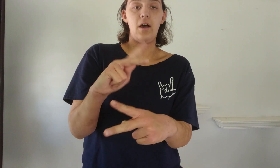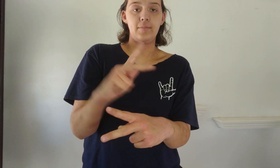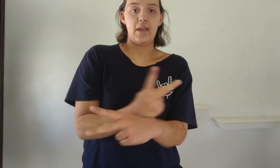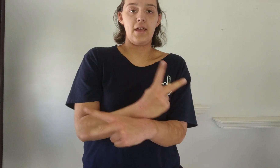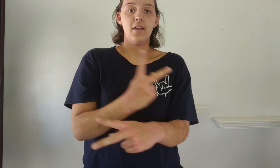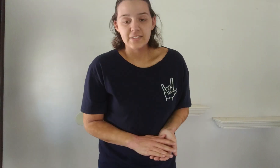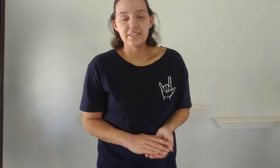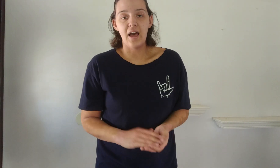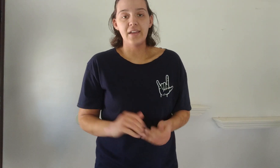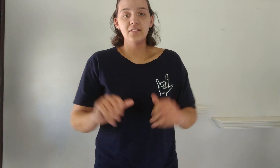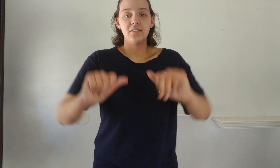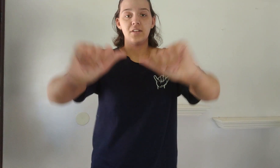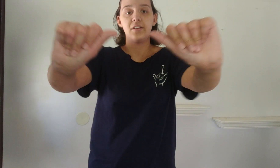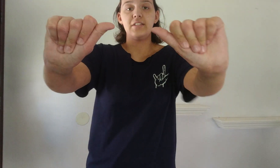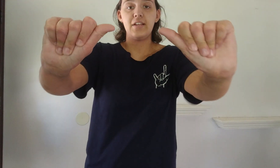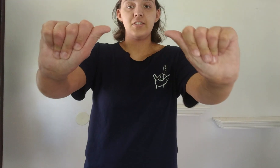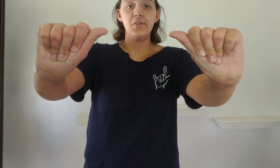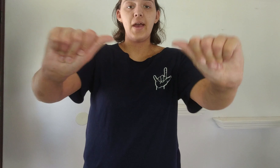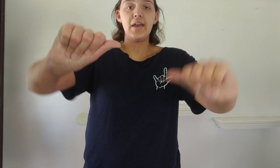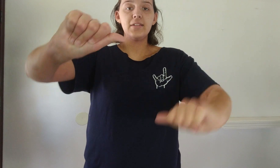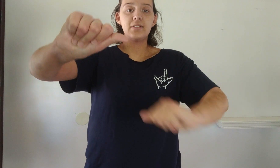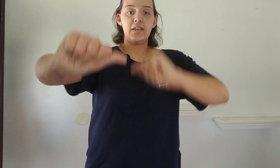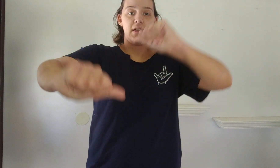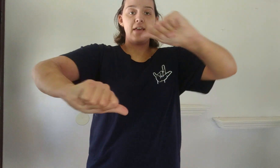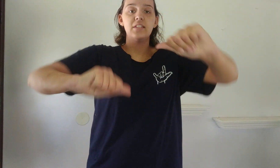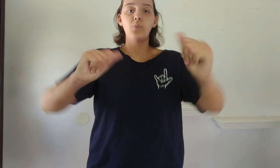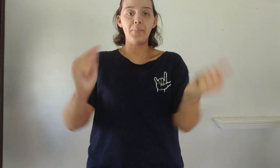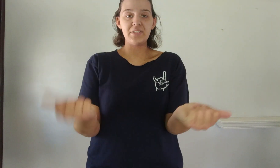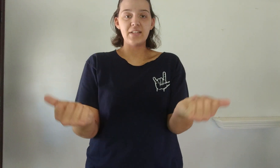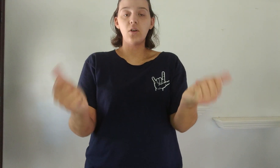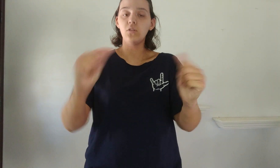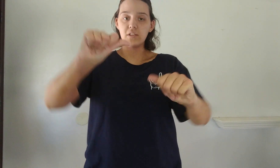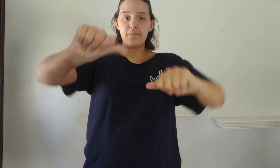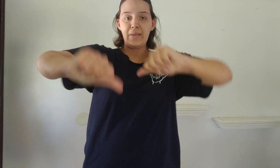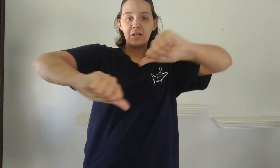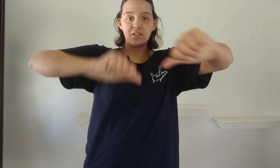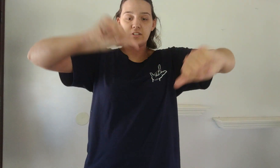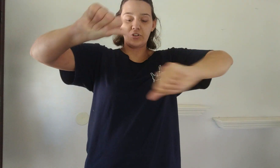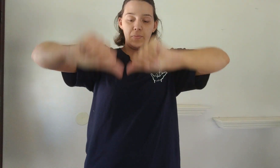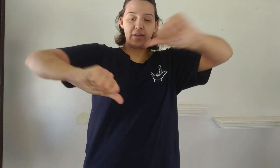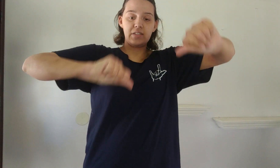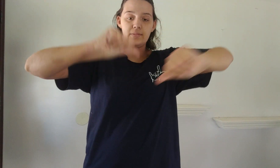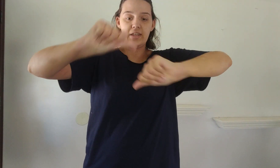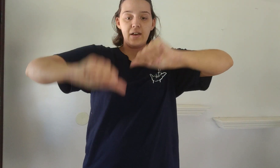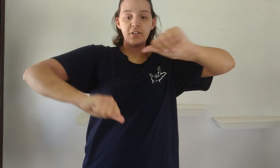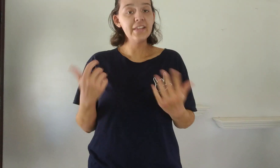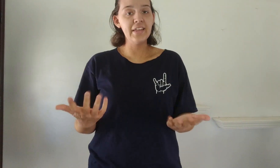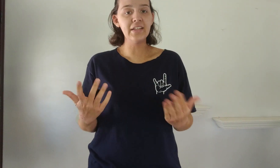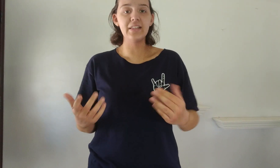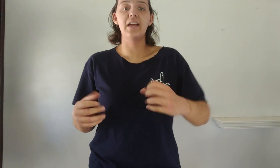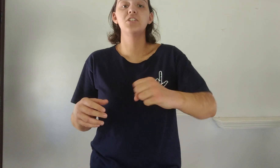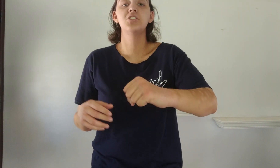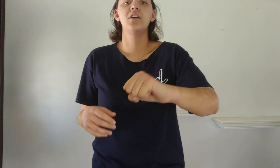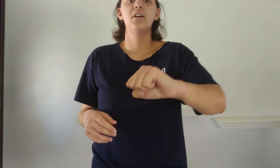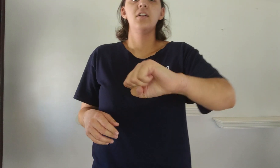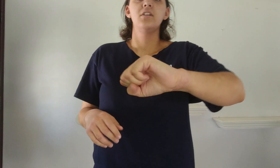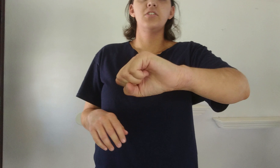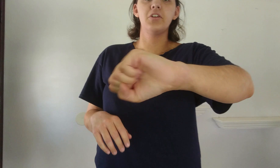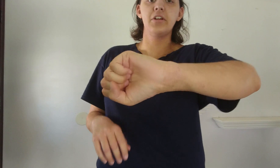K. Science, you're going to take 2 A's, and this represents holding the beakers, and you're going to mix them together. English, so you're going to